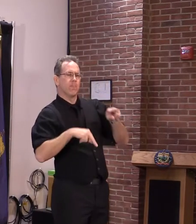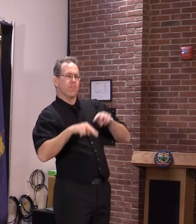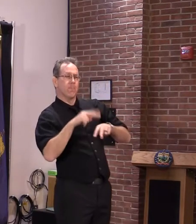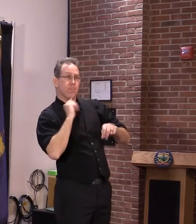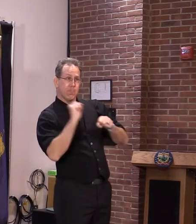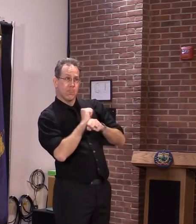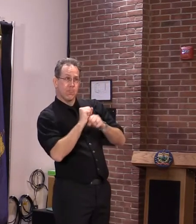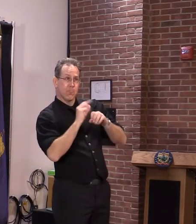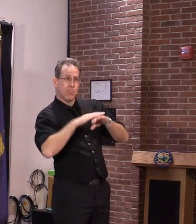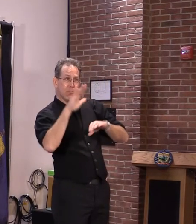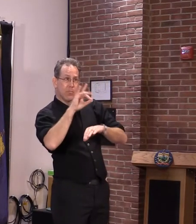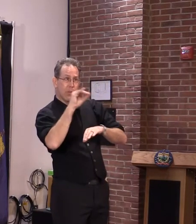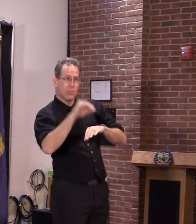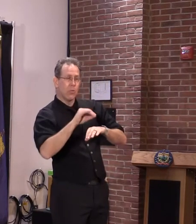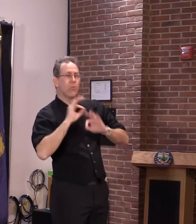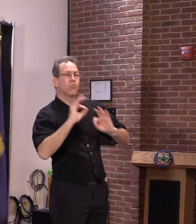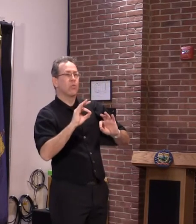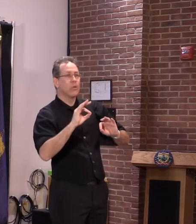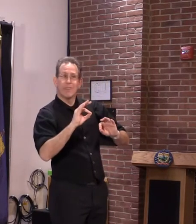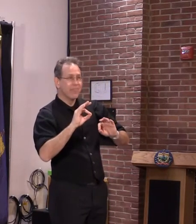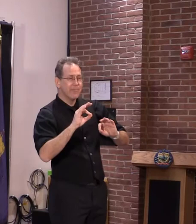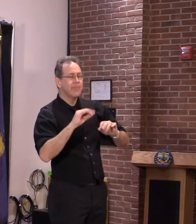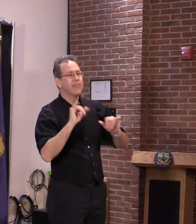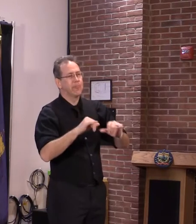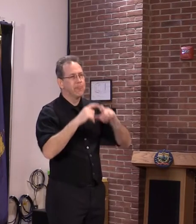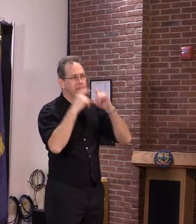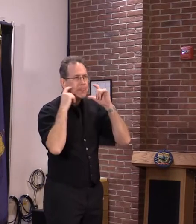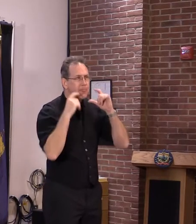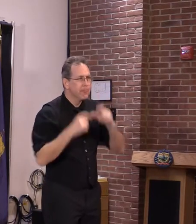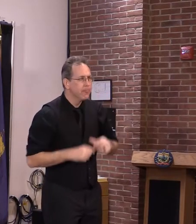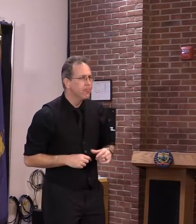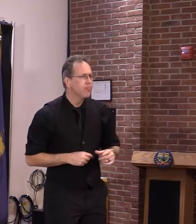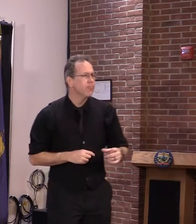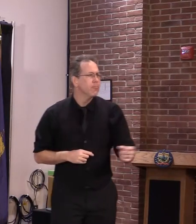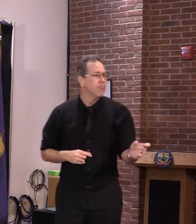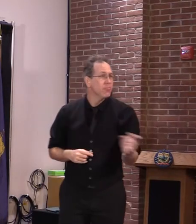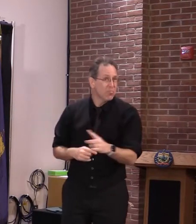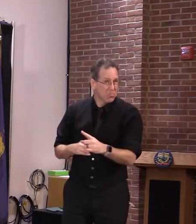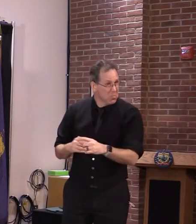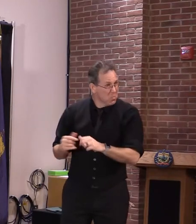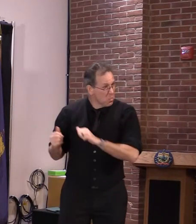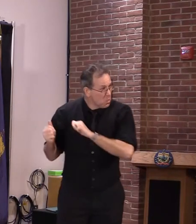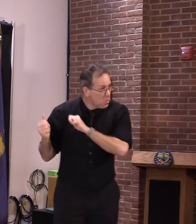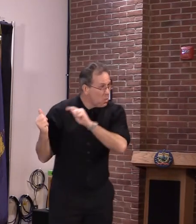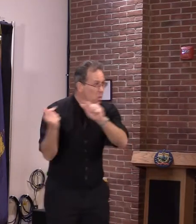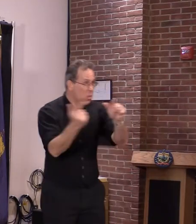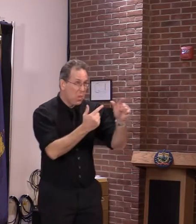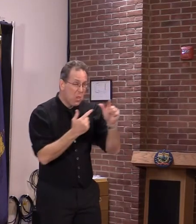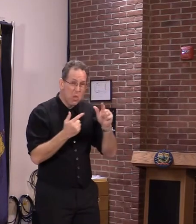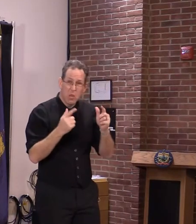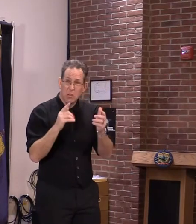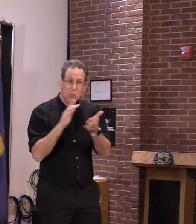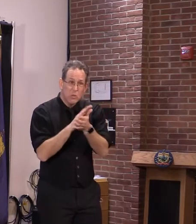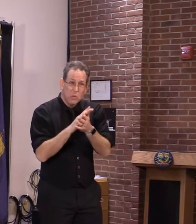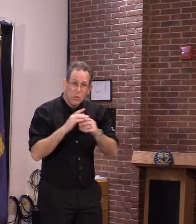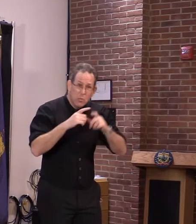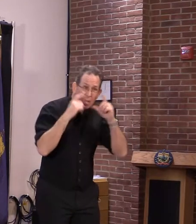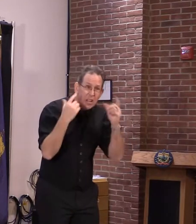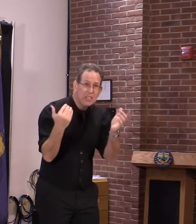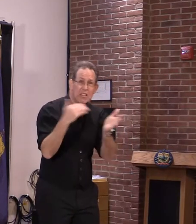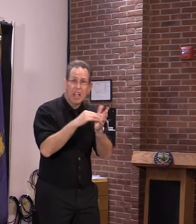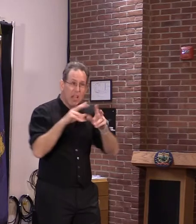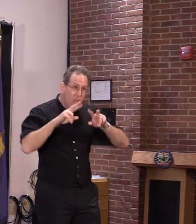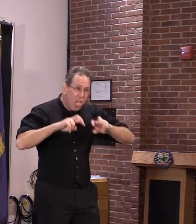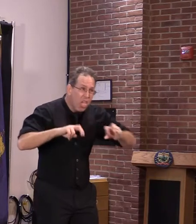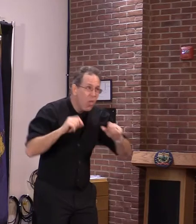So at the moment, everyone wears the masks, and on February 28th, they're going to look at, okay, what do we do now? The